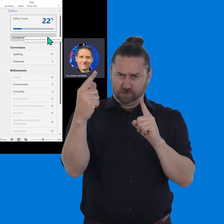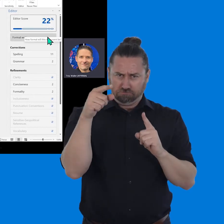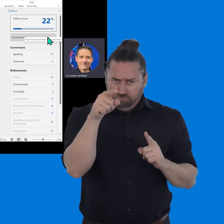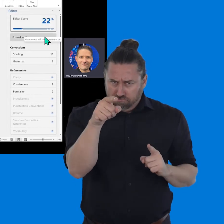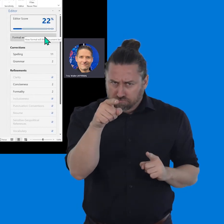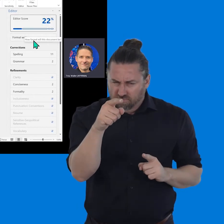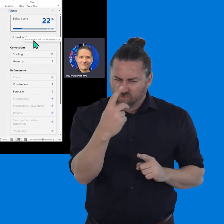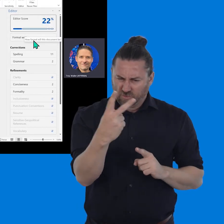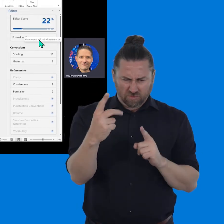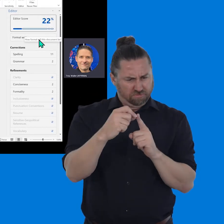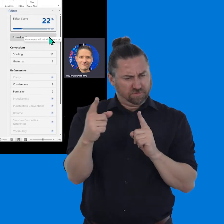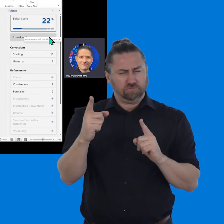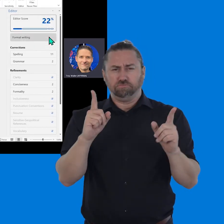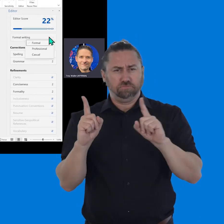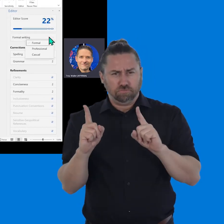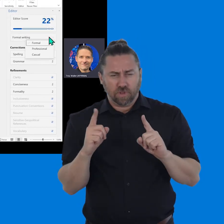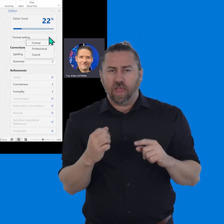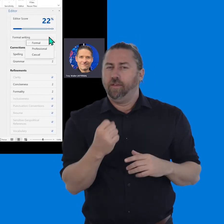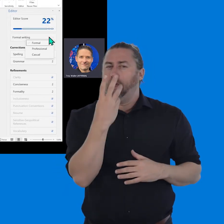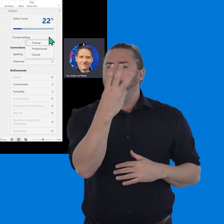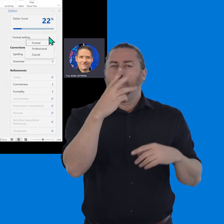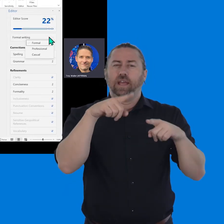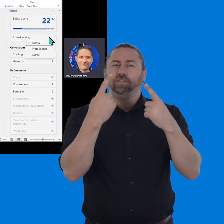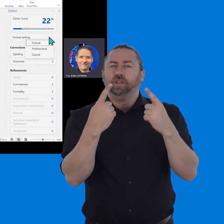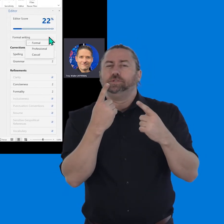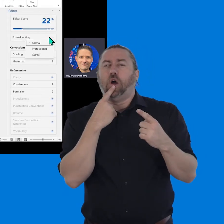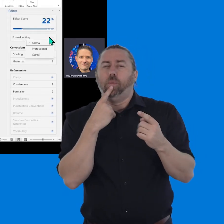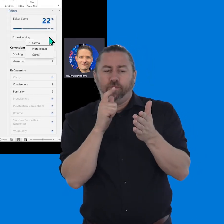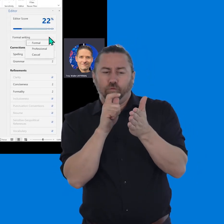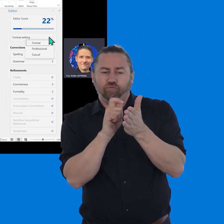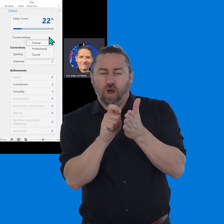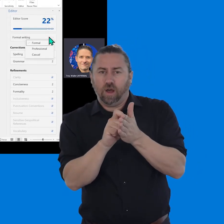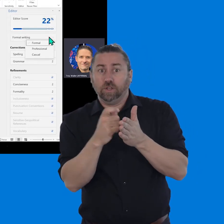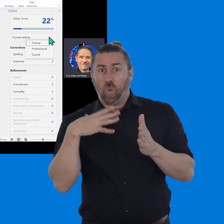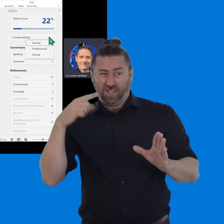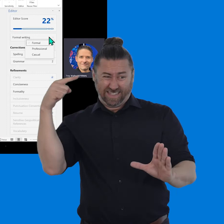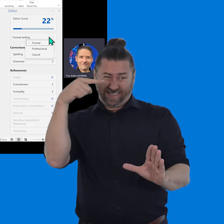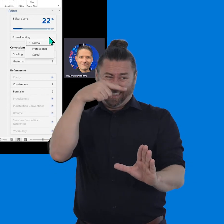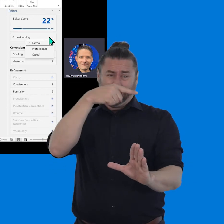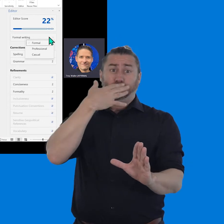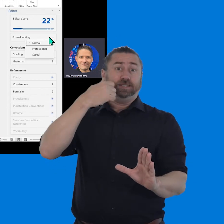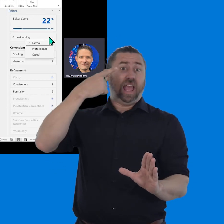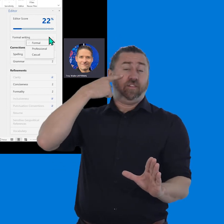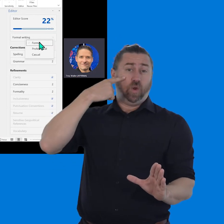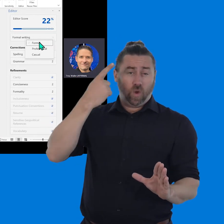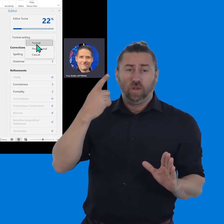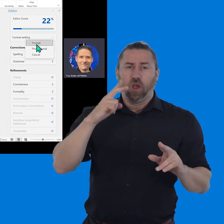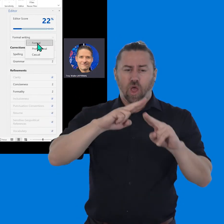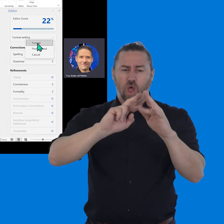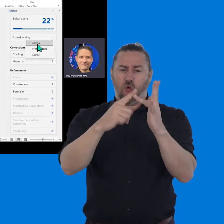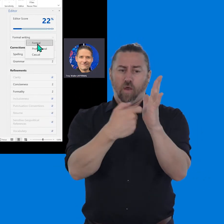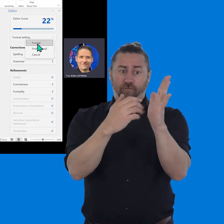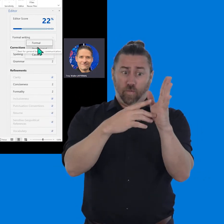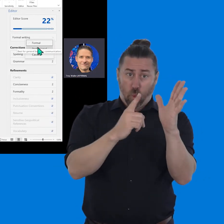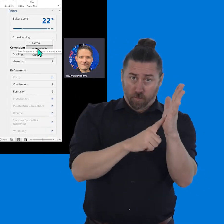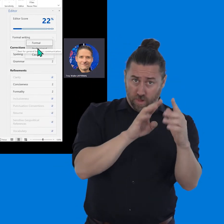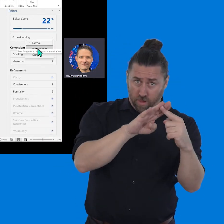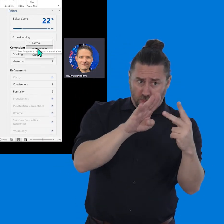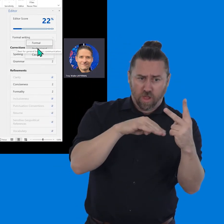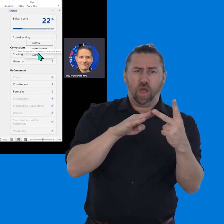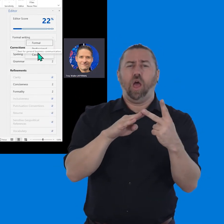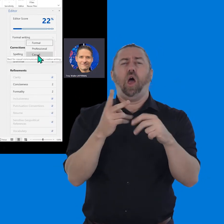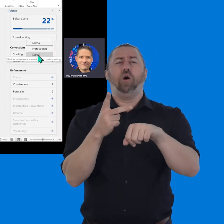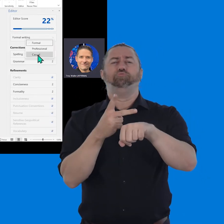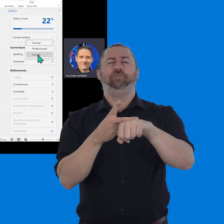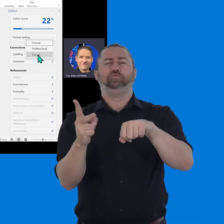22%. Now, there's 3 kinds of writing that I can choose that I want editor to look at, okay? So there's formal writing,